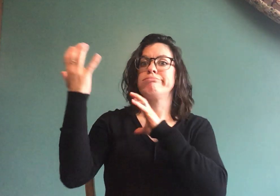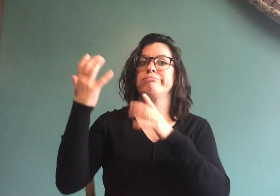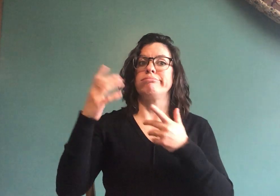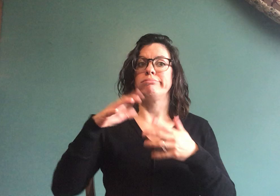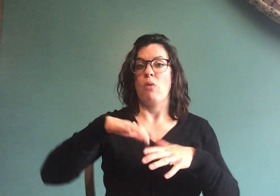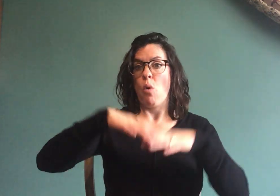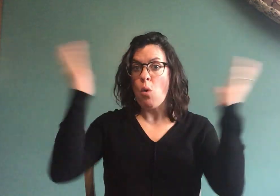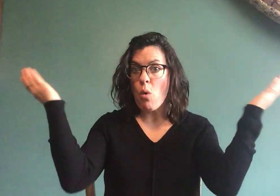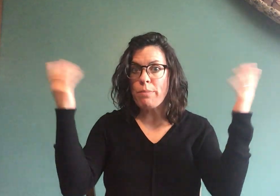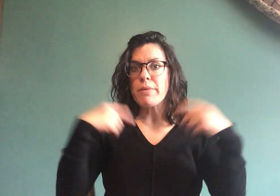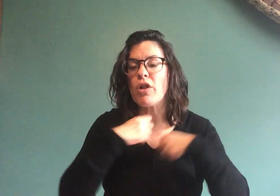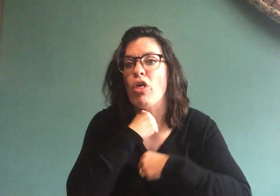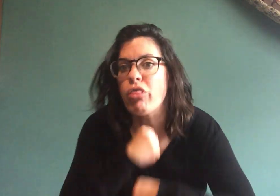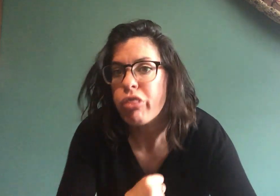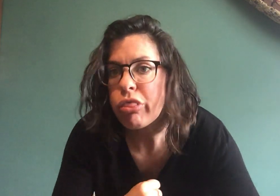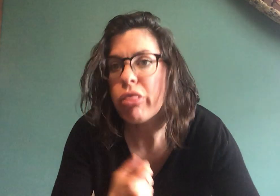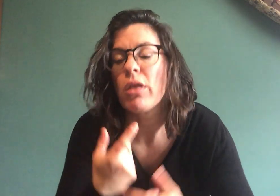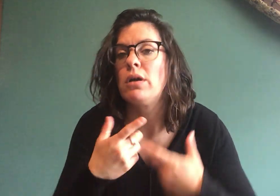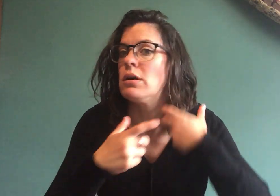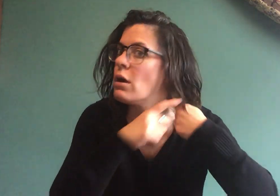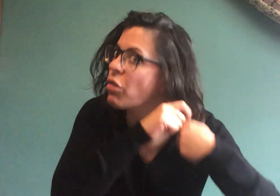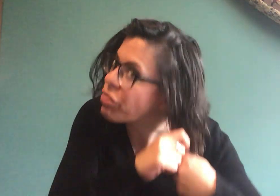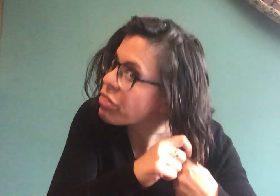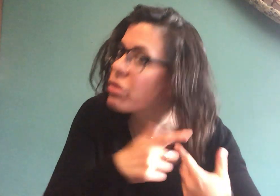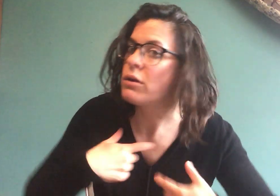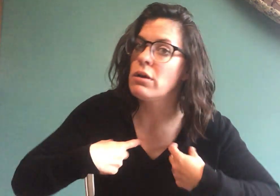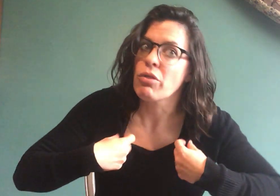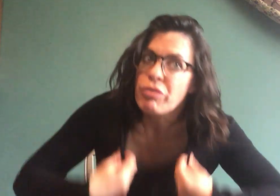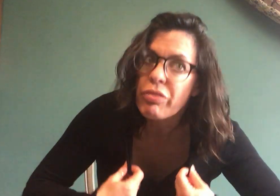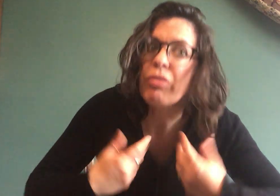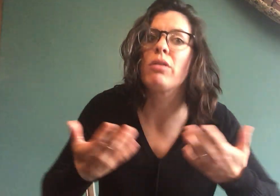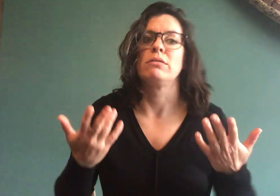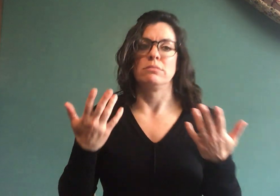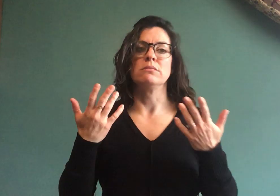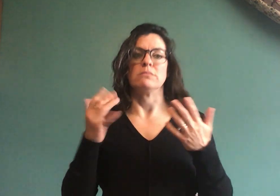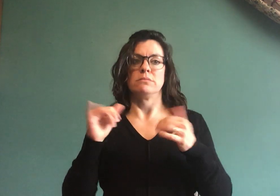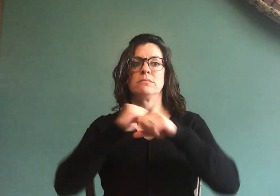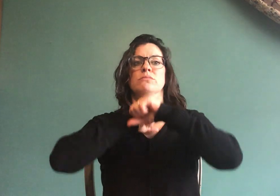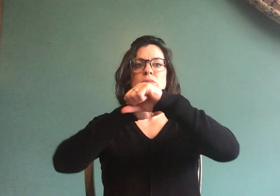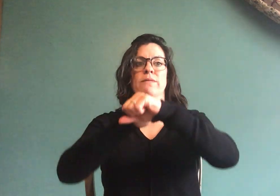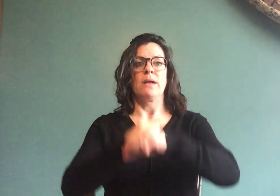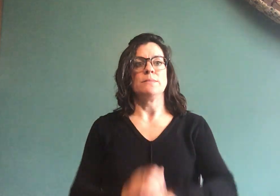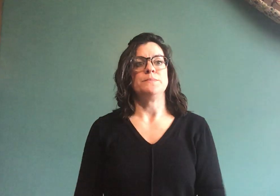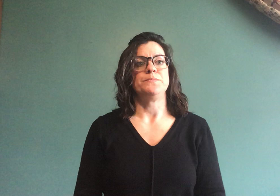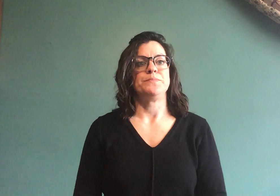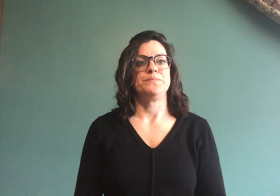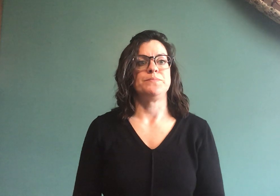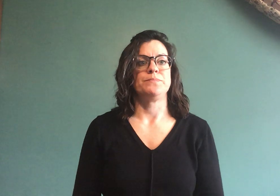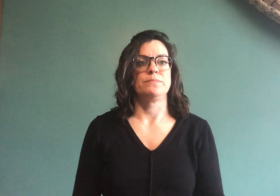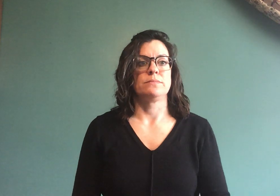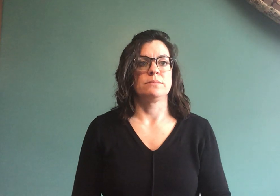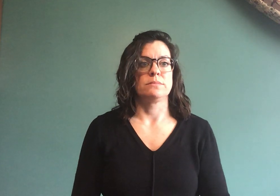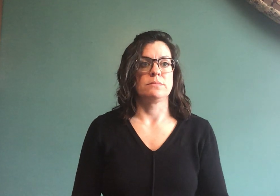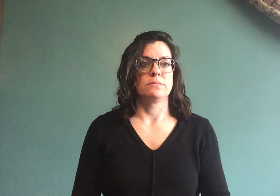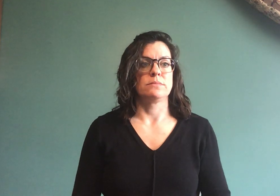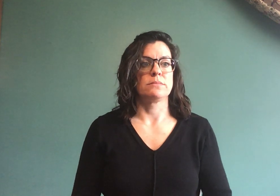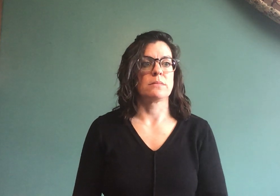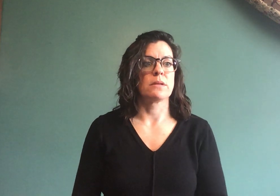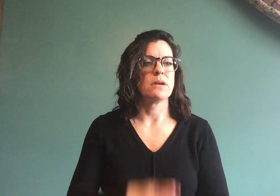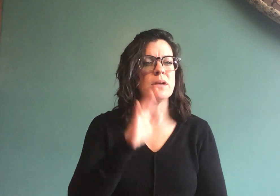Okay. Oh, you know what? I forgot to do this today. I'm supposed to be doing this now. How do I do this? Oh, right here? Is